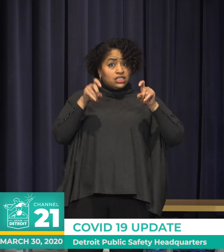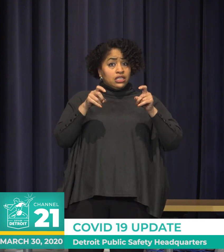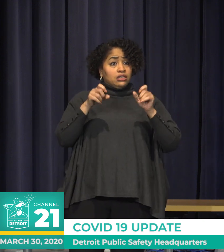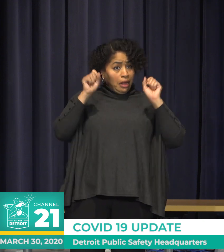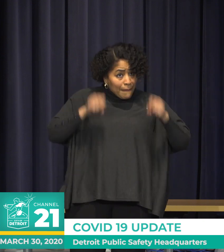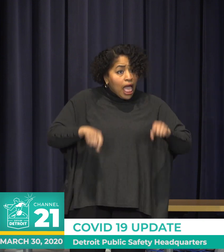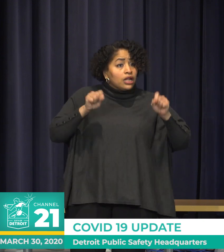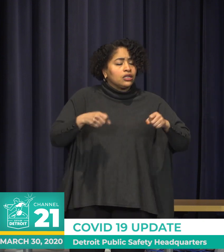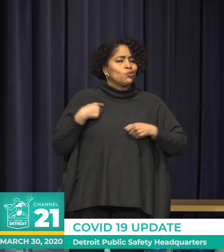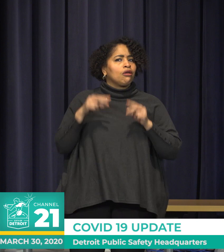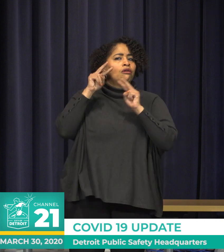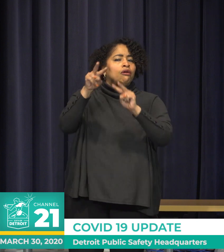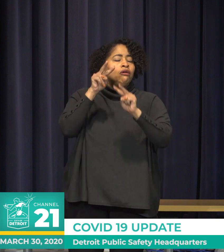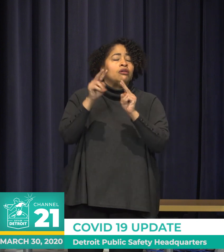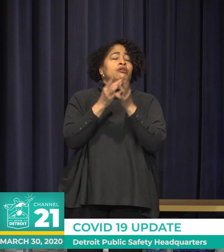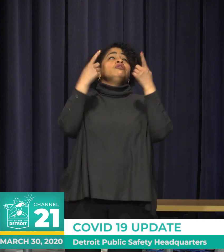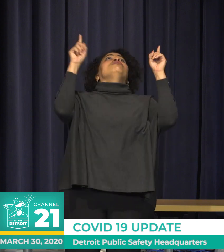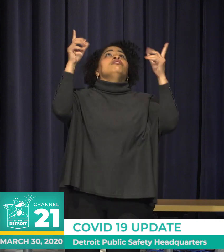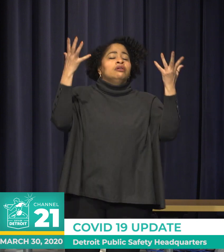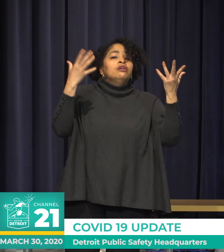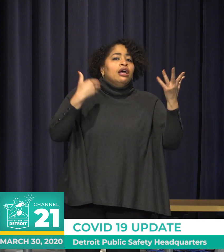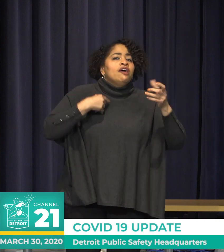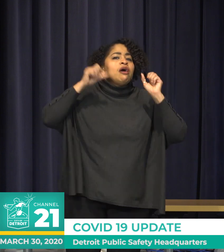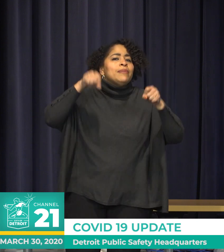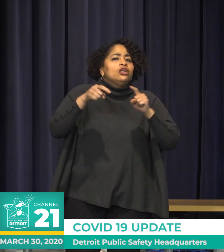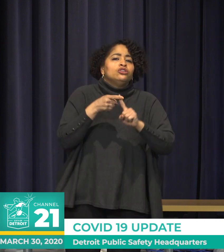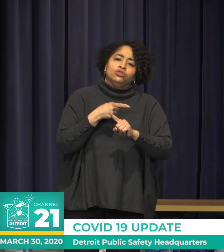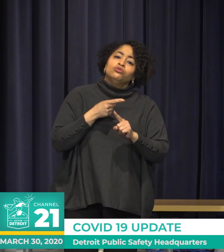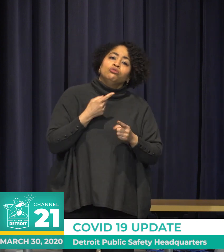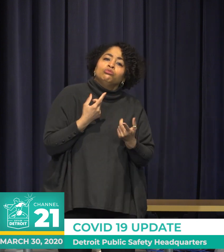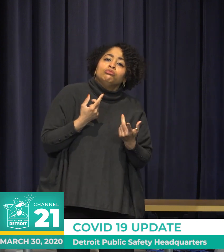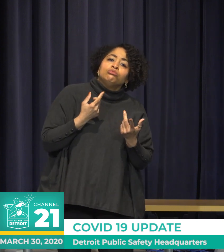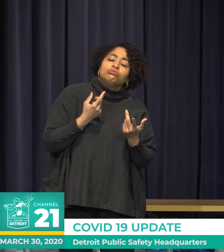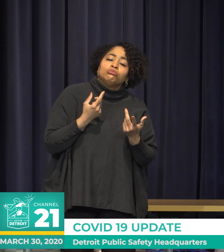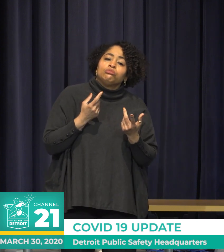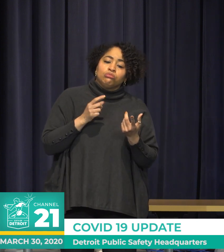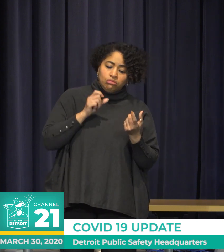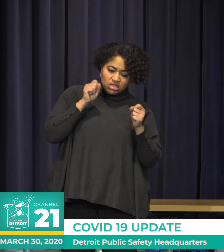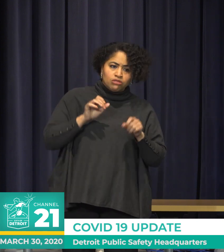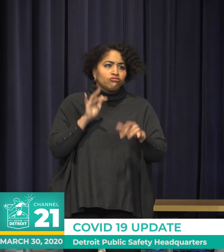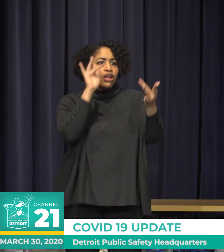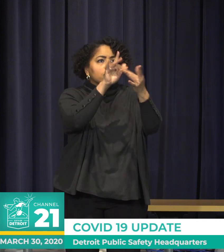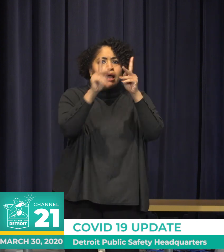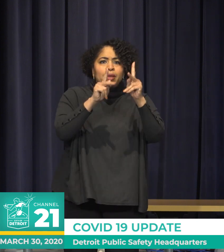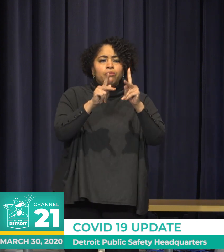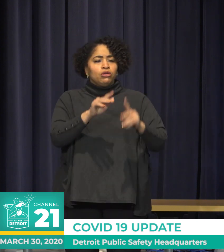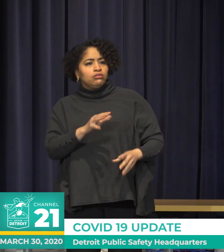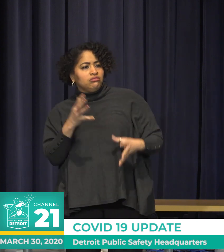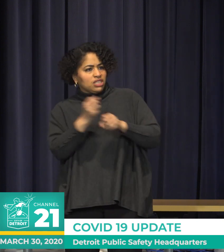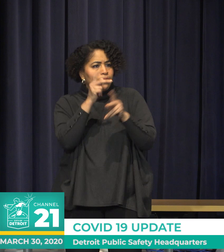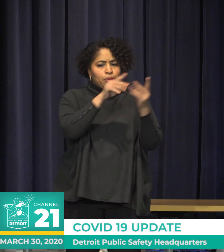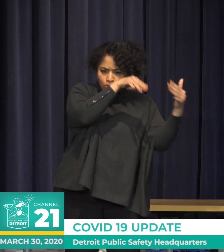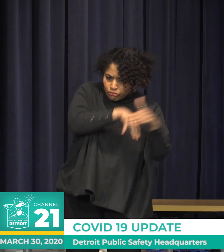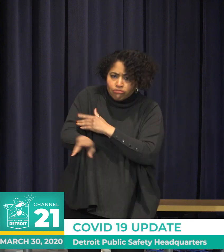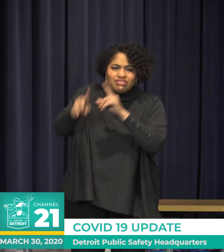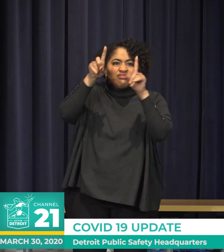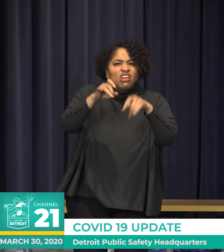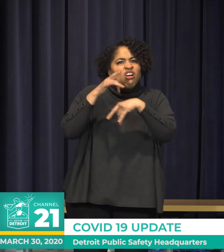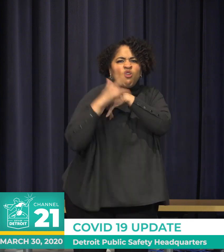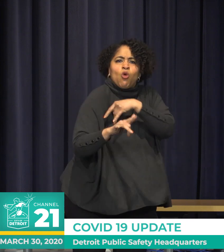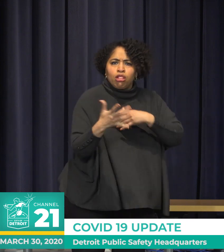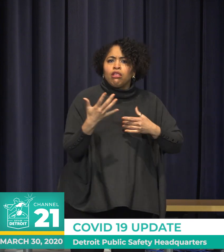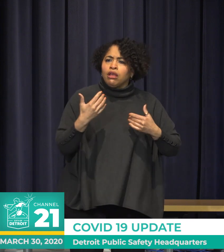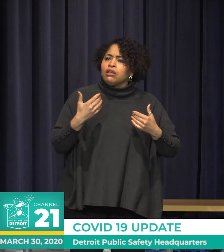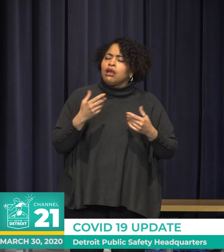been waiting for, is to have the kind of capacity that you could reach out to folks, get them tested early, and